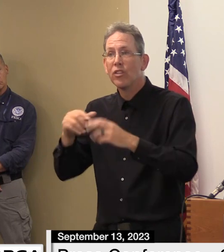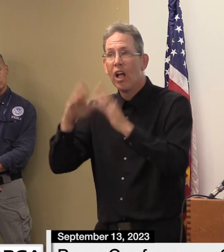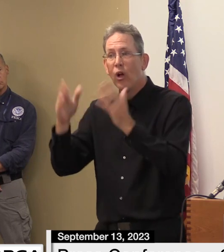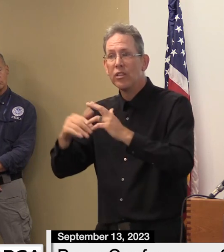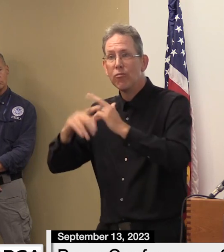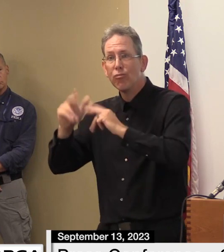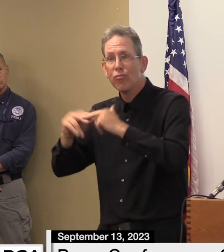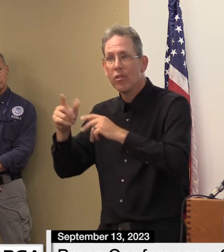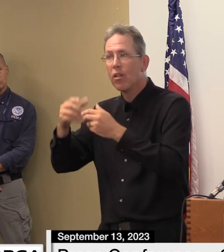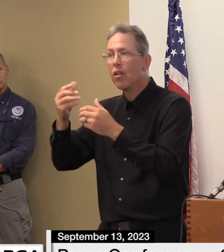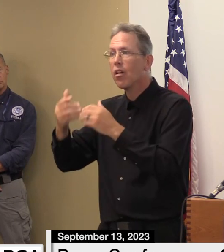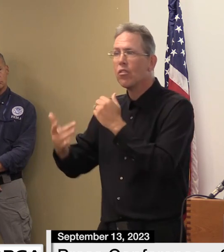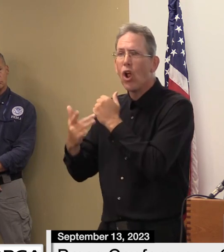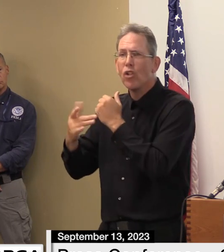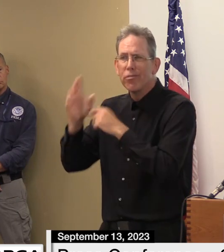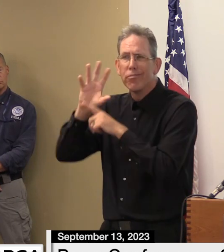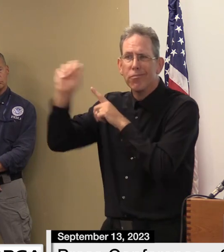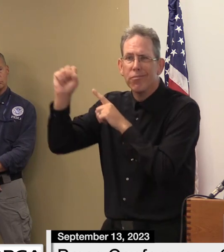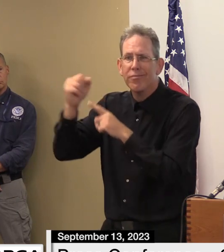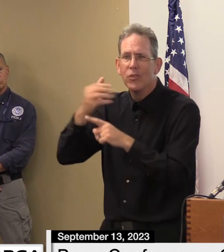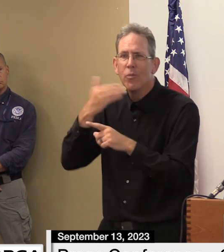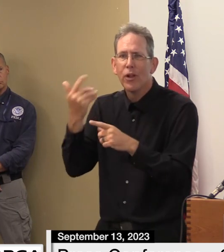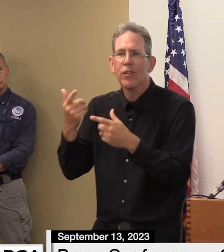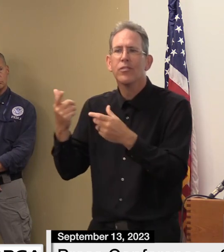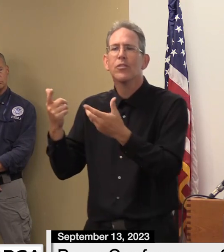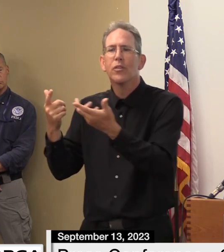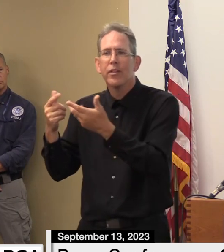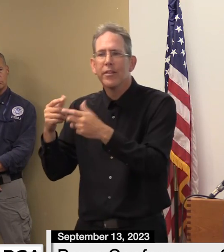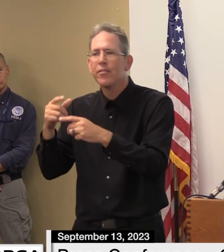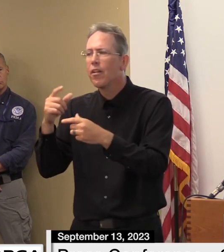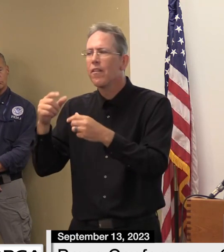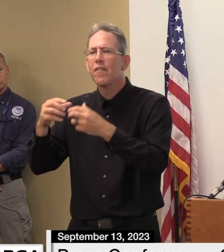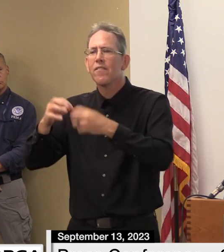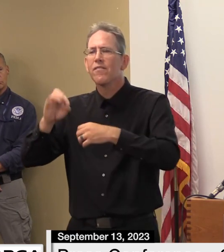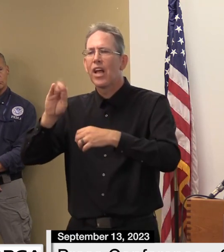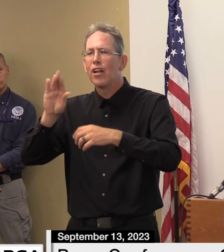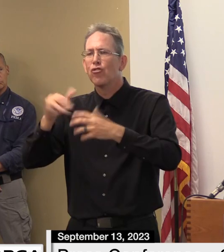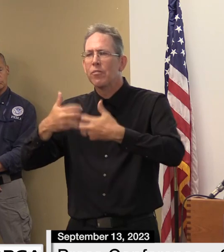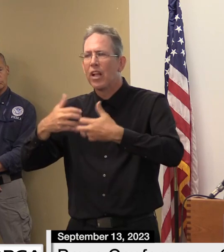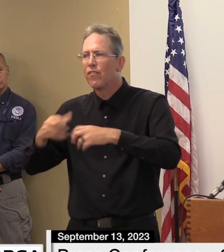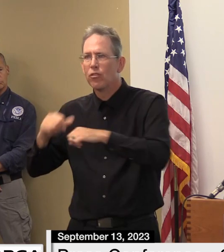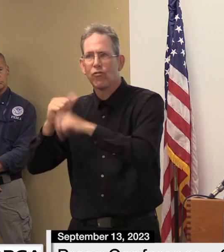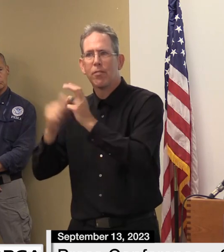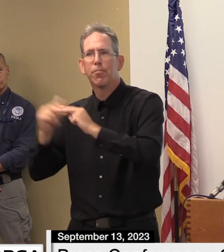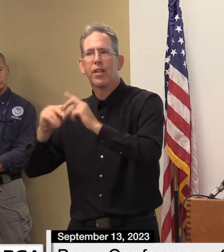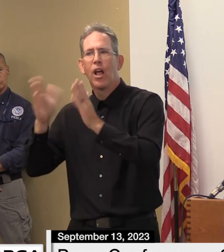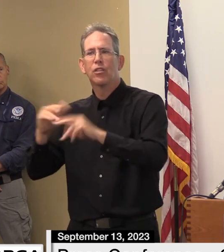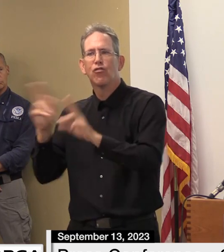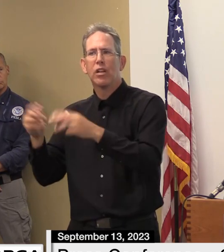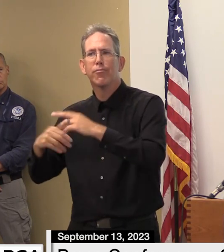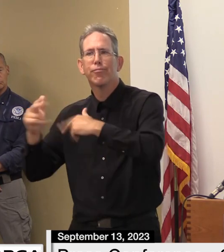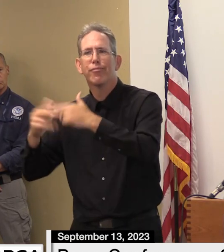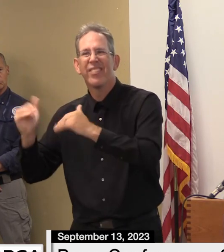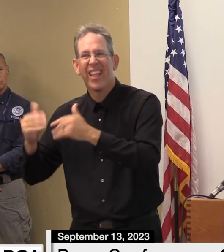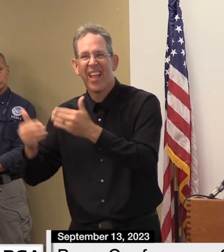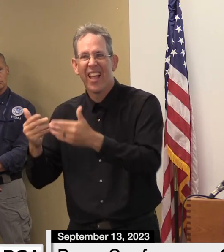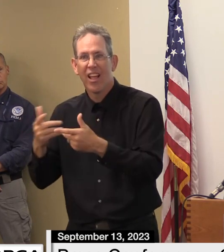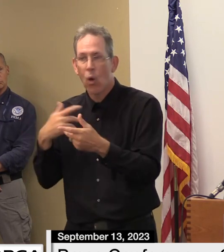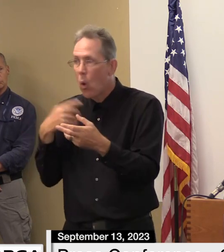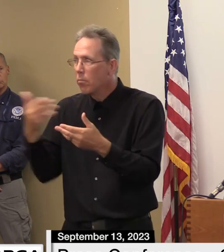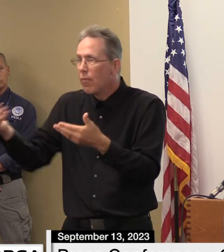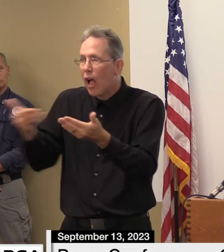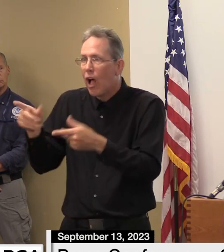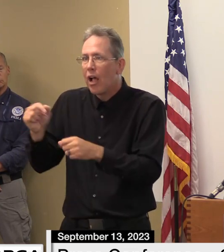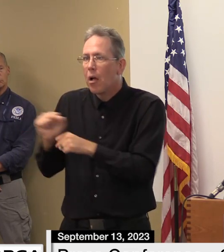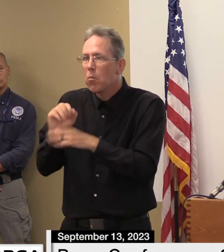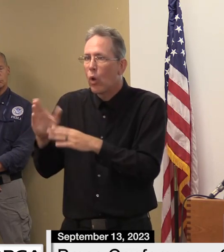Global Foundries, they're all struggling with housing. And even when we had a specific housing-related discussion, we invited employers that are trying